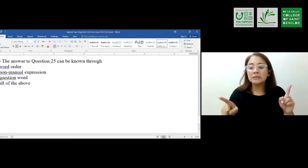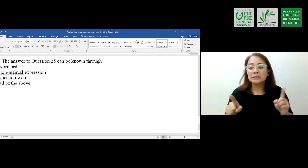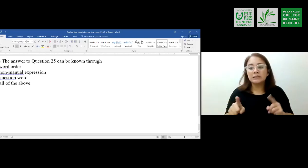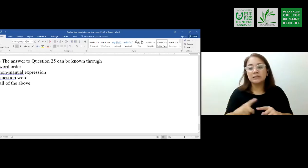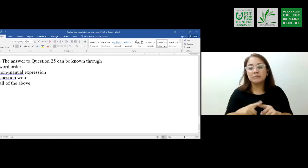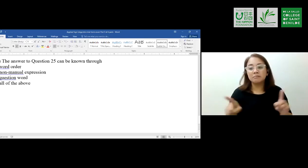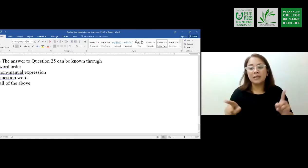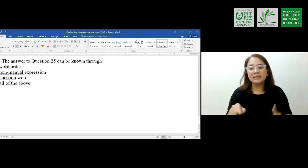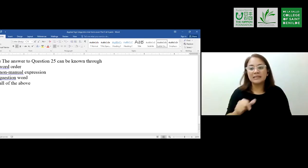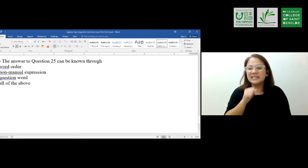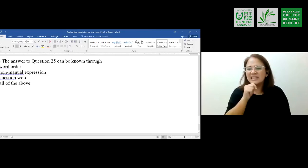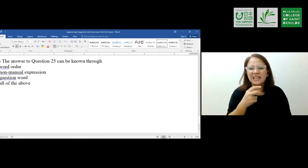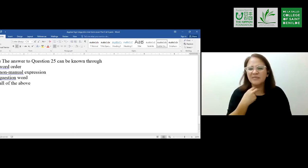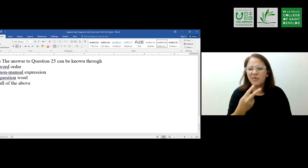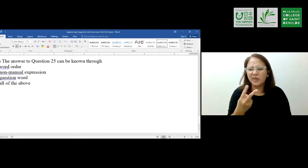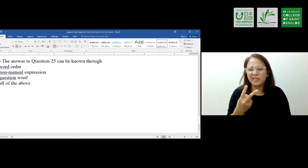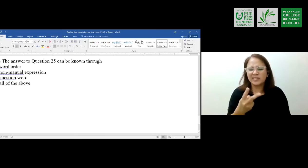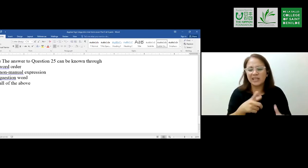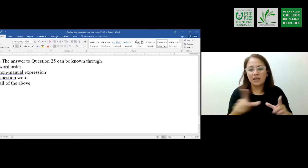in the language, it's making a sound.